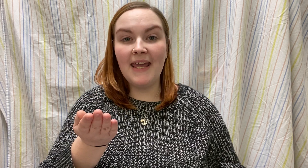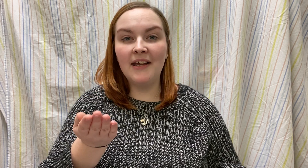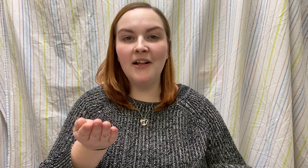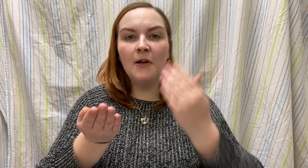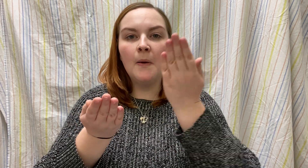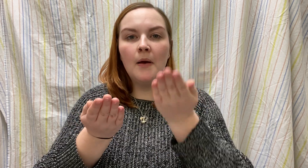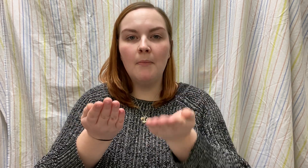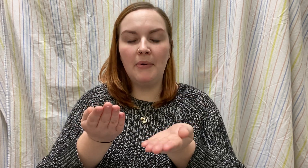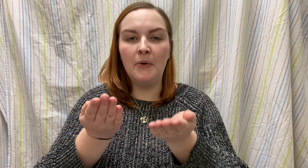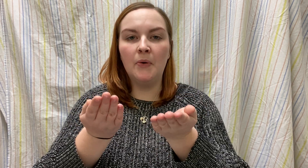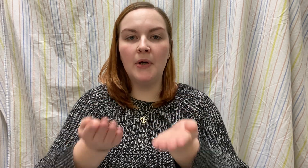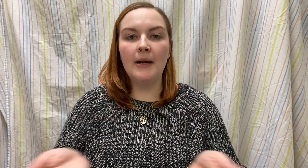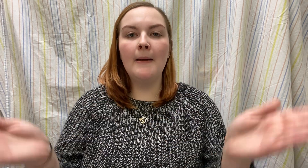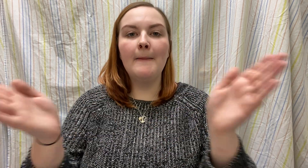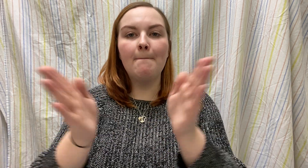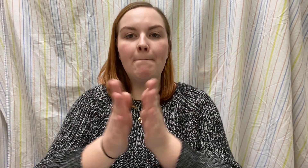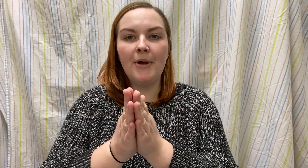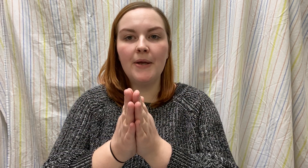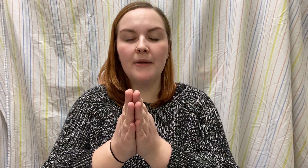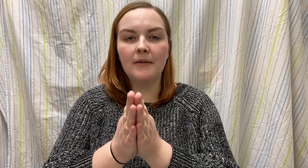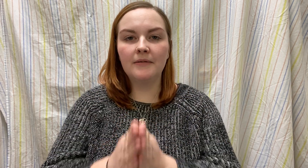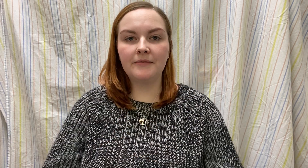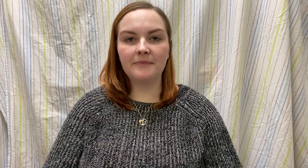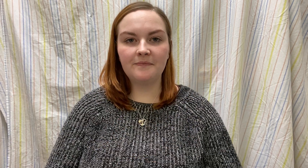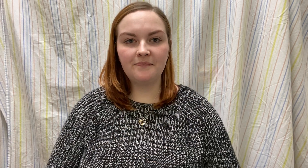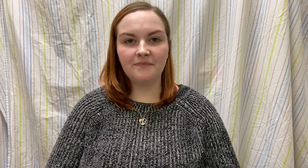Pale, poor, p.